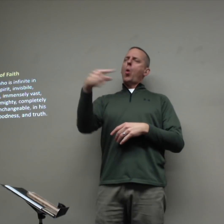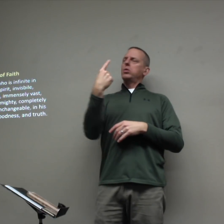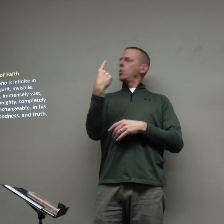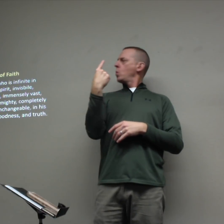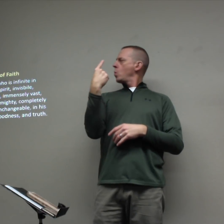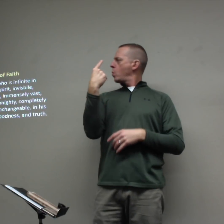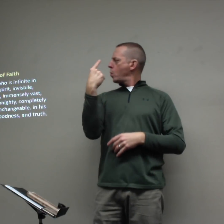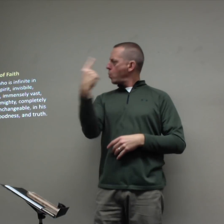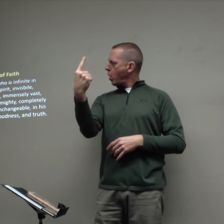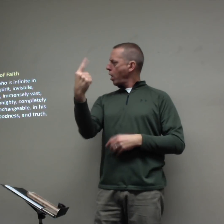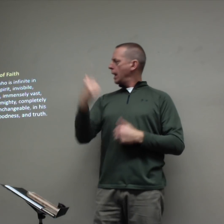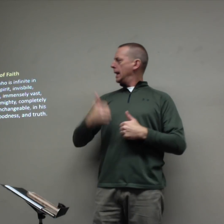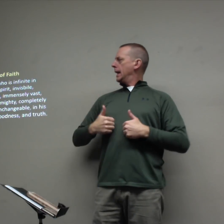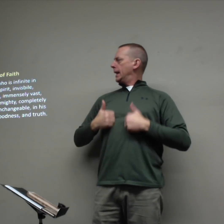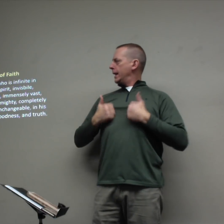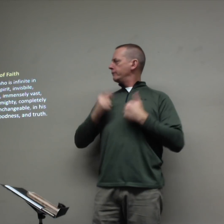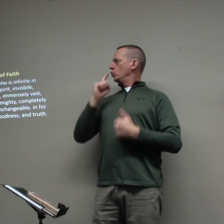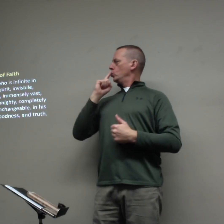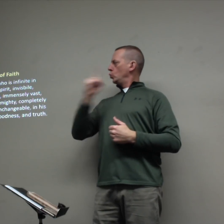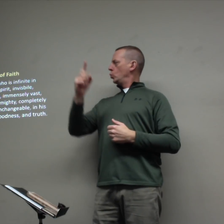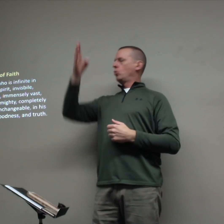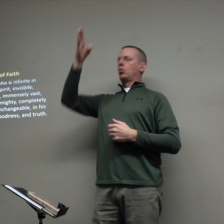There is only one living and true God